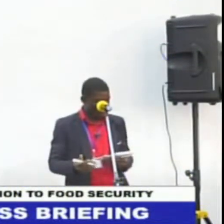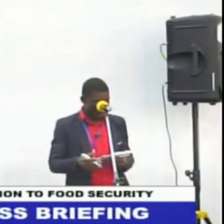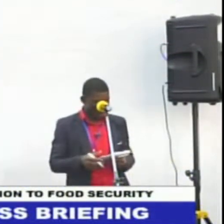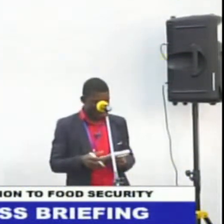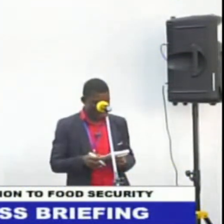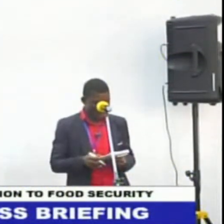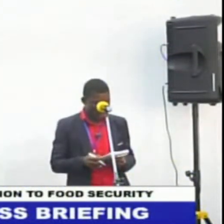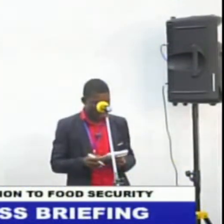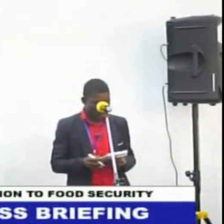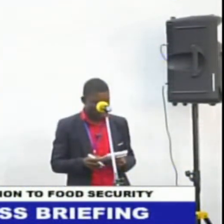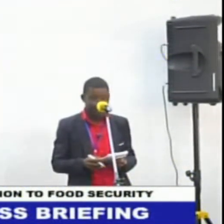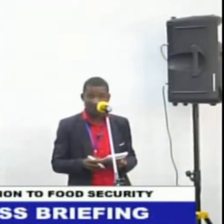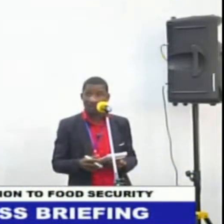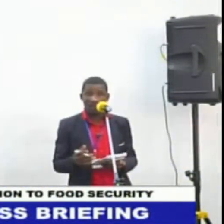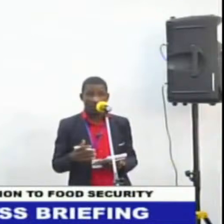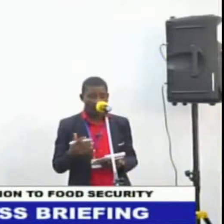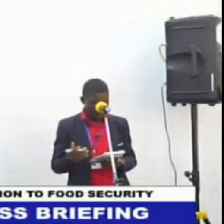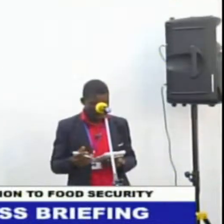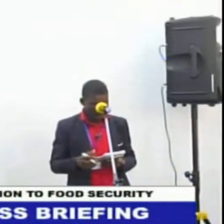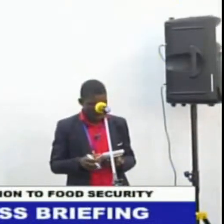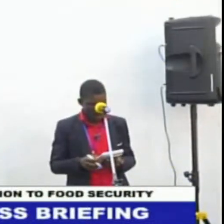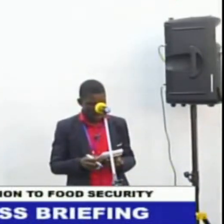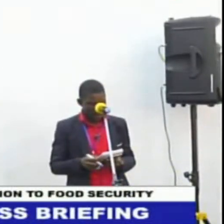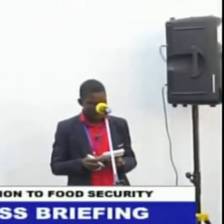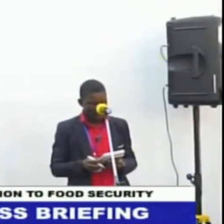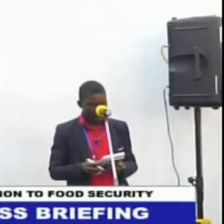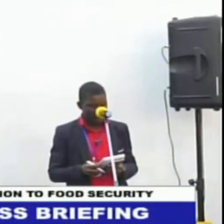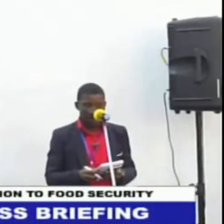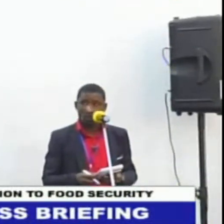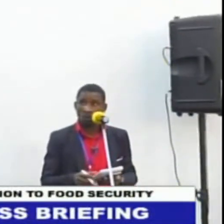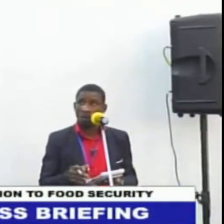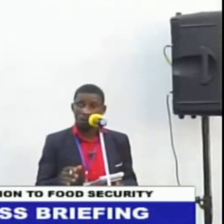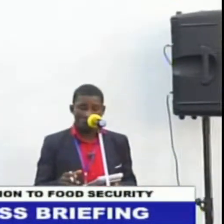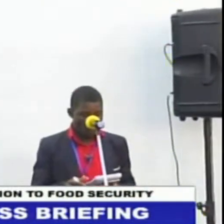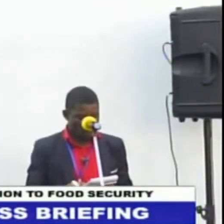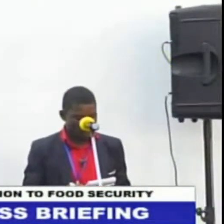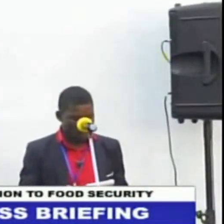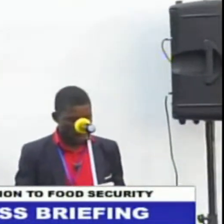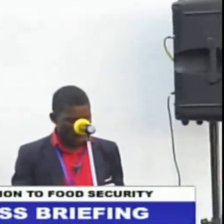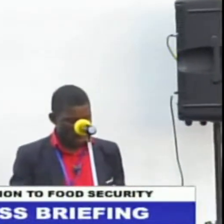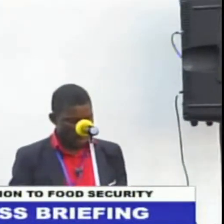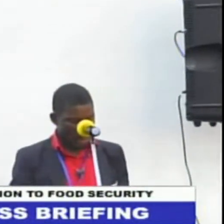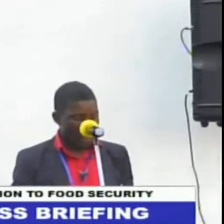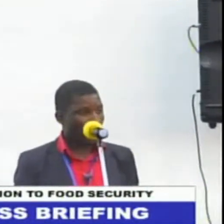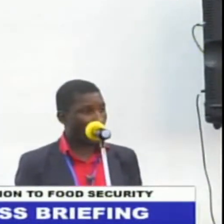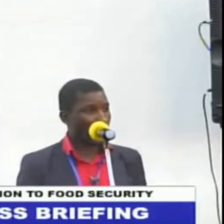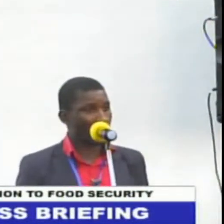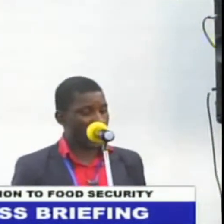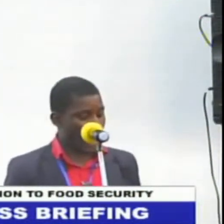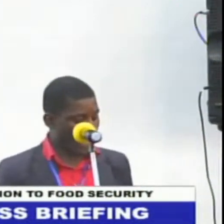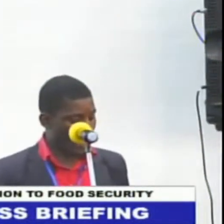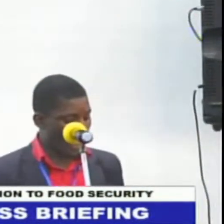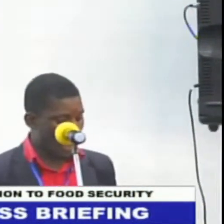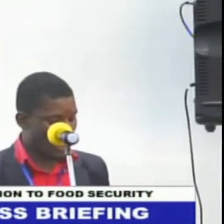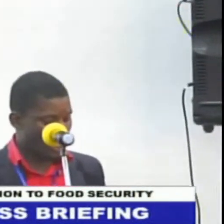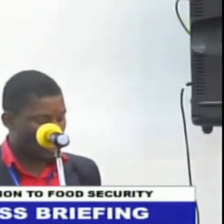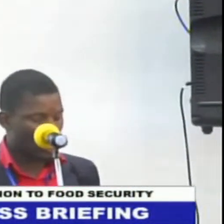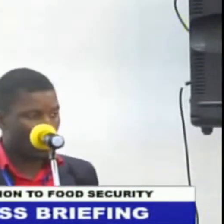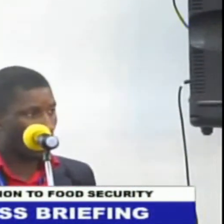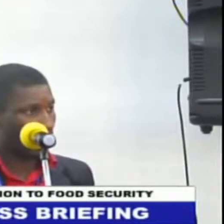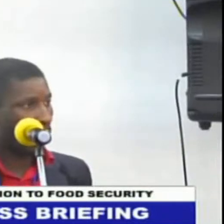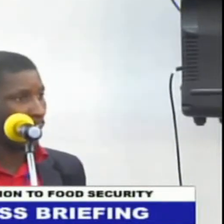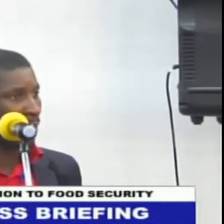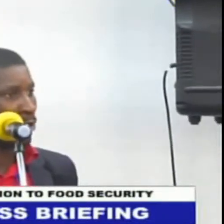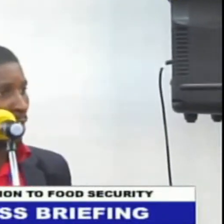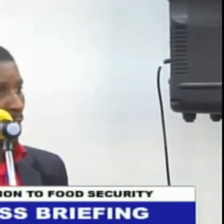you be for food prices? Say, we are neighbor or Bocofon. Now, you say Accra, do now